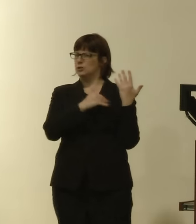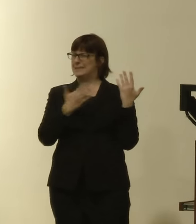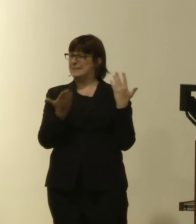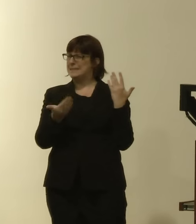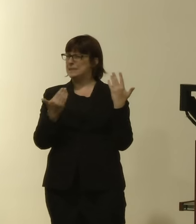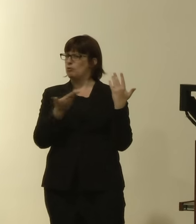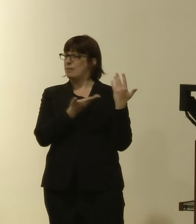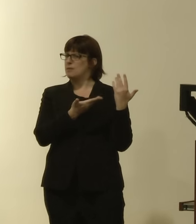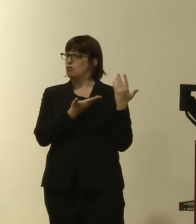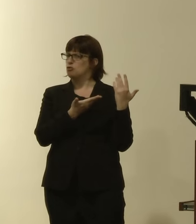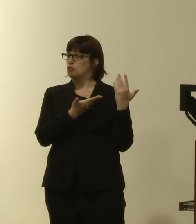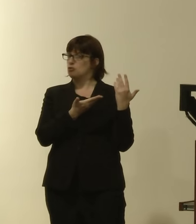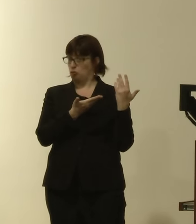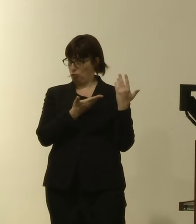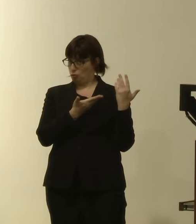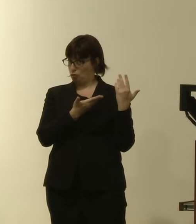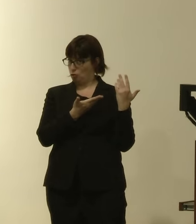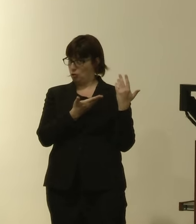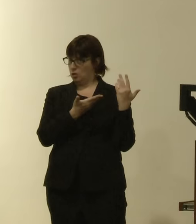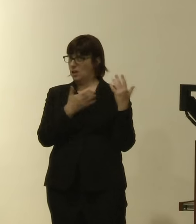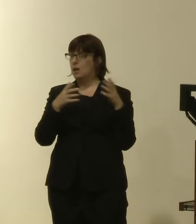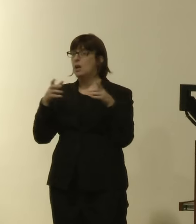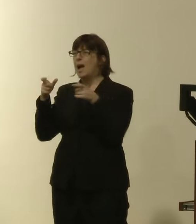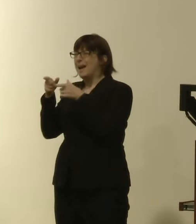without, you know,